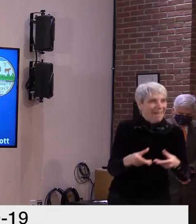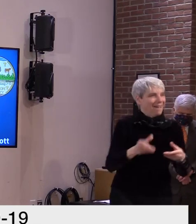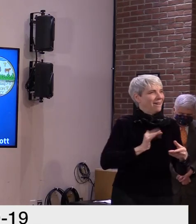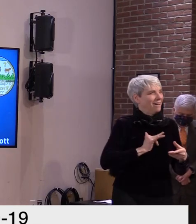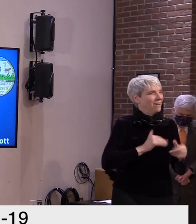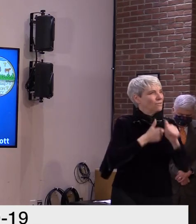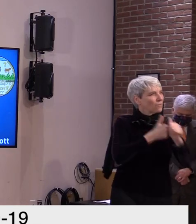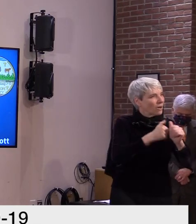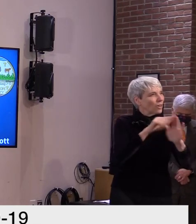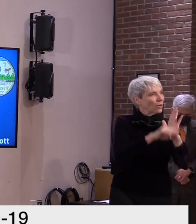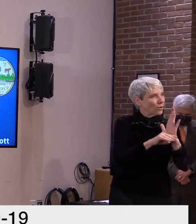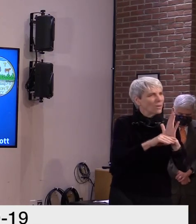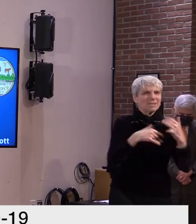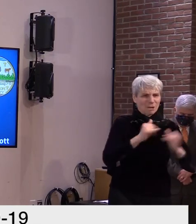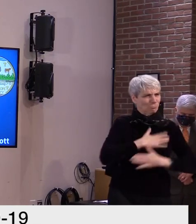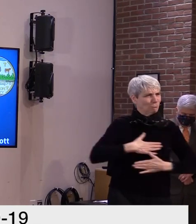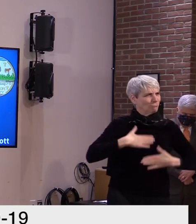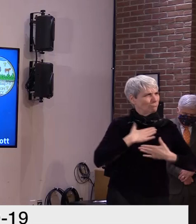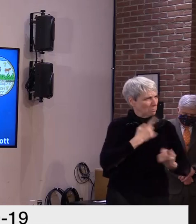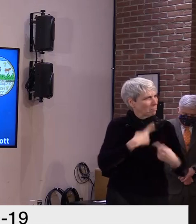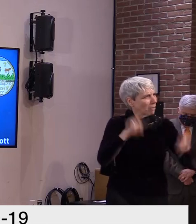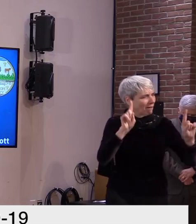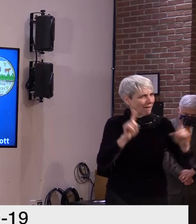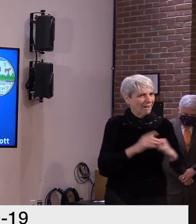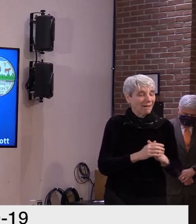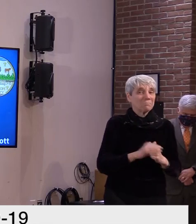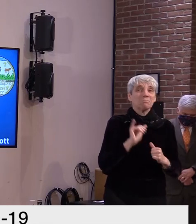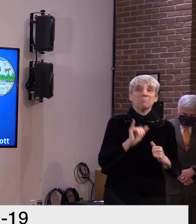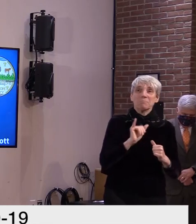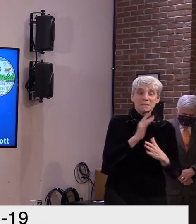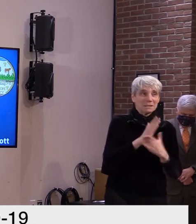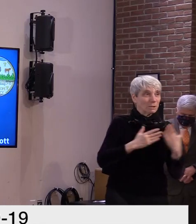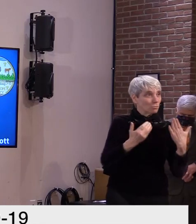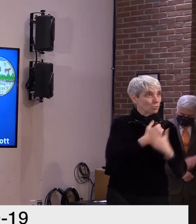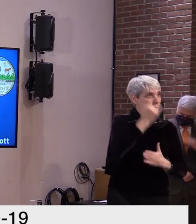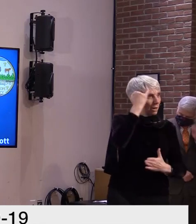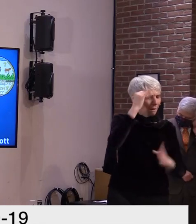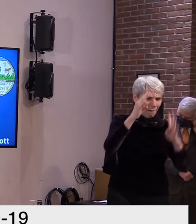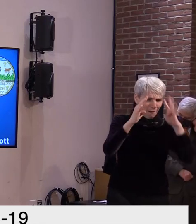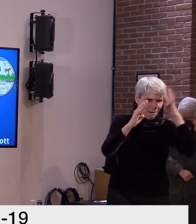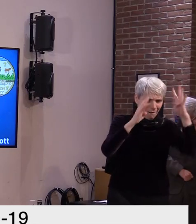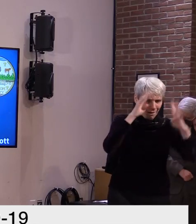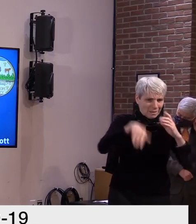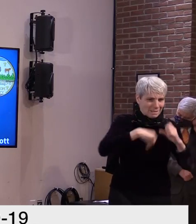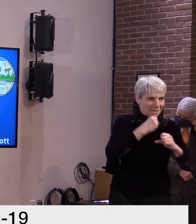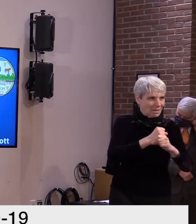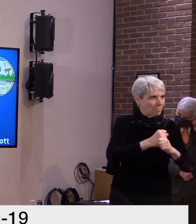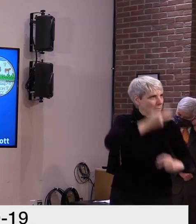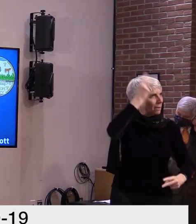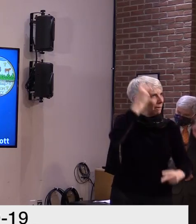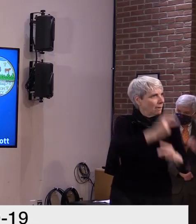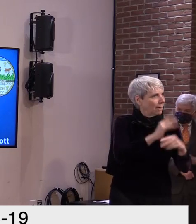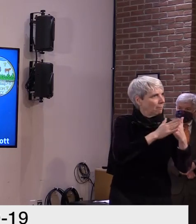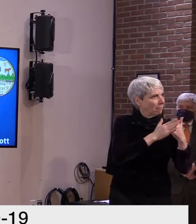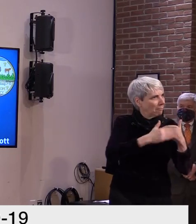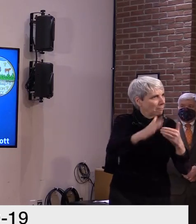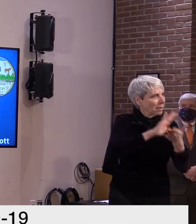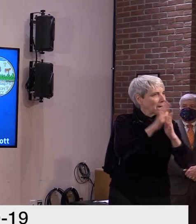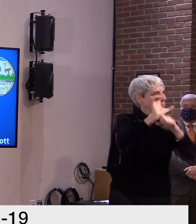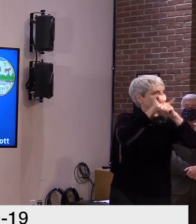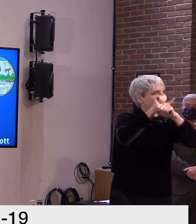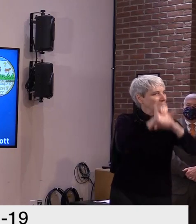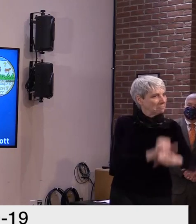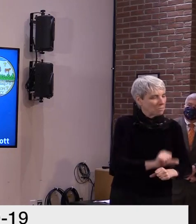fun. Some of those ideas may even become a more permanent part of our Halloween traditions. Let's all keep